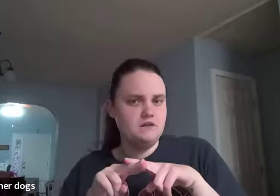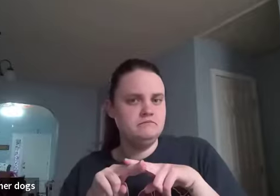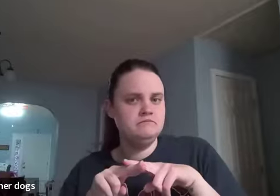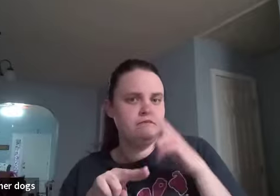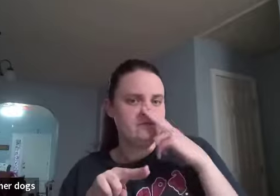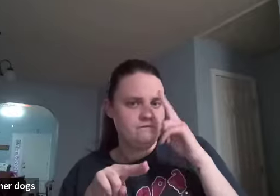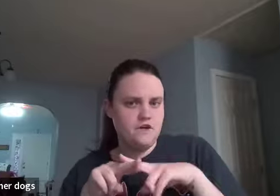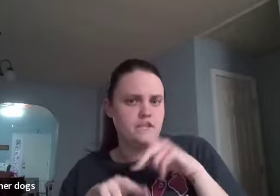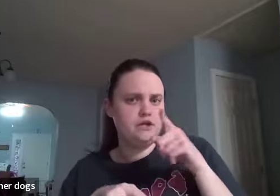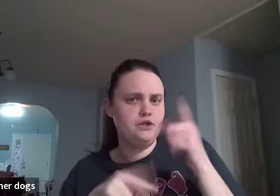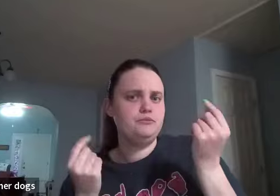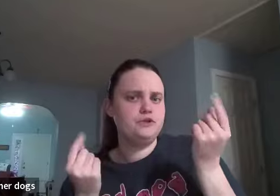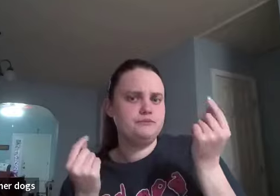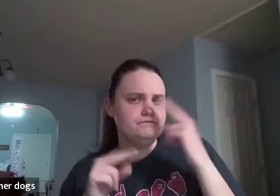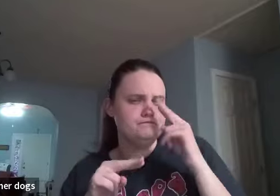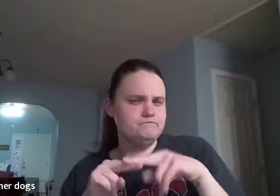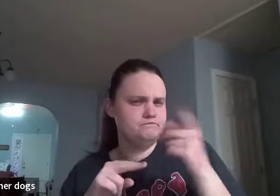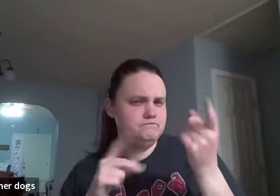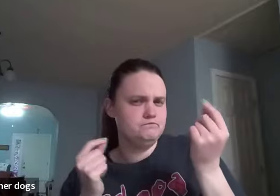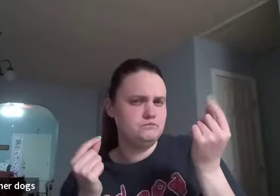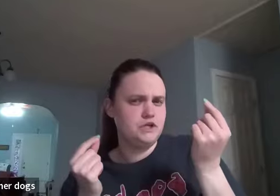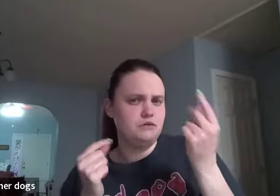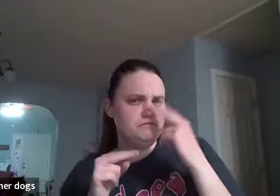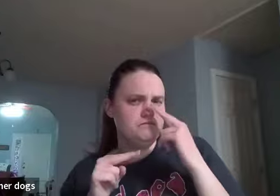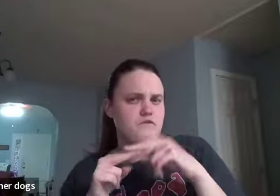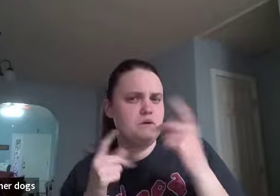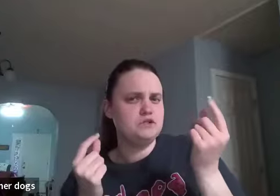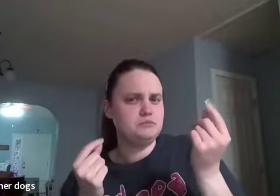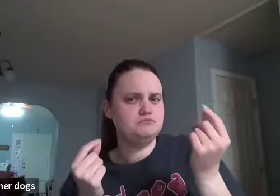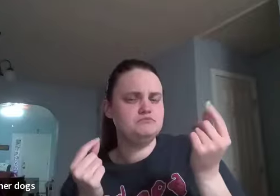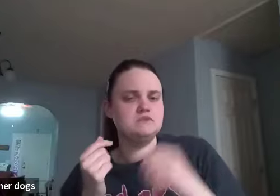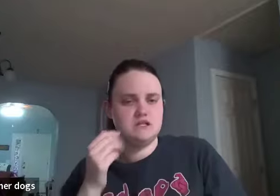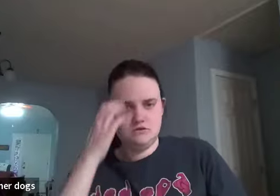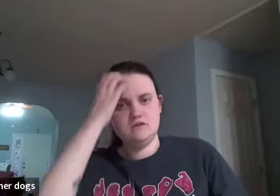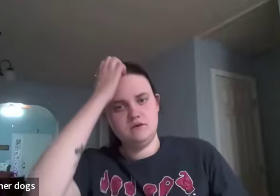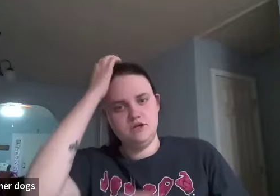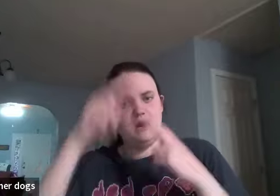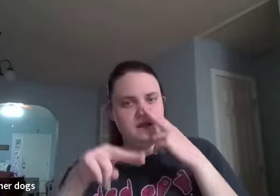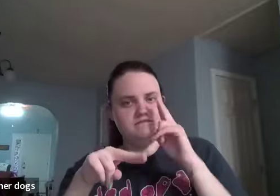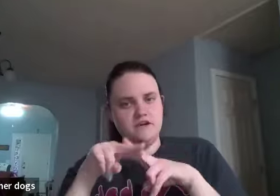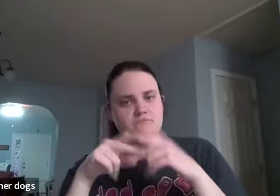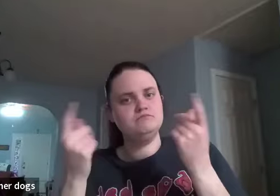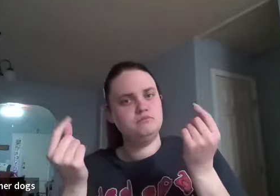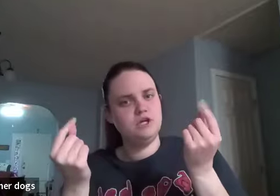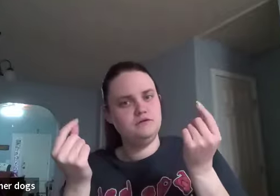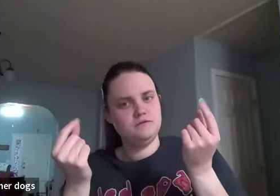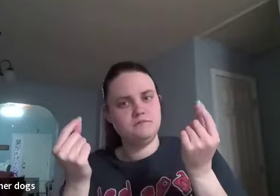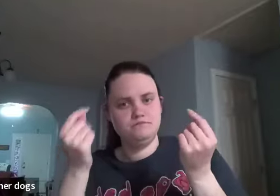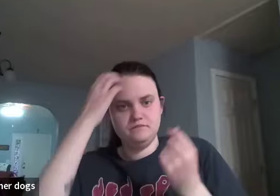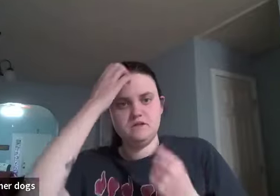fun, fun, you what do? What do you do? Fun, what do? That sort of thing, where you add fun, what do you do for fun?